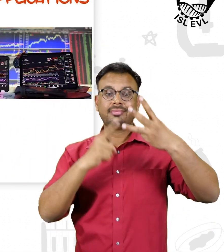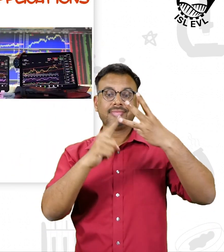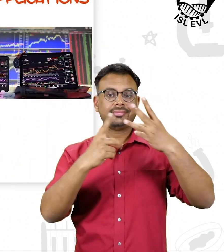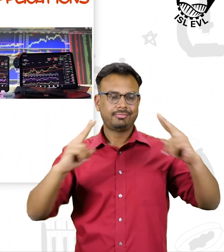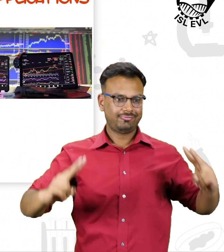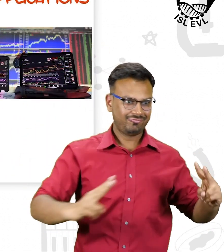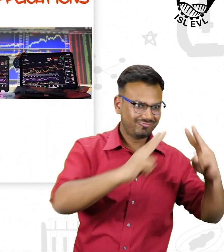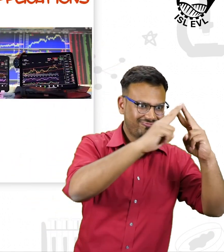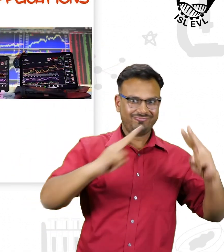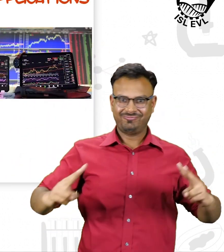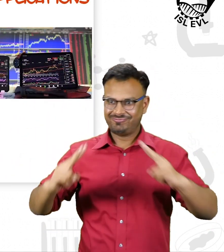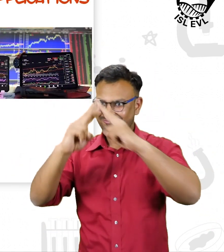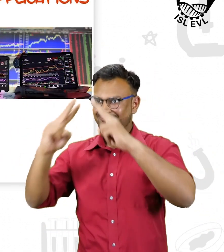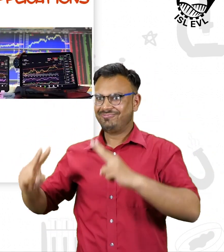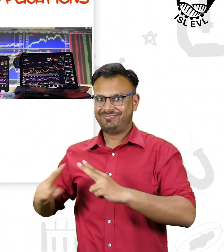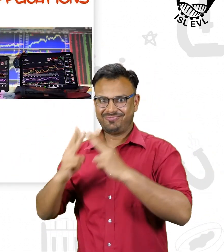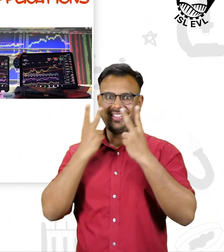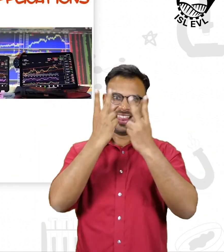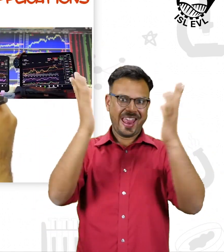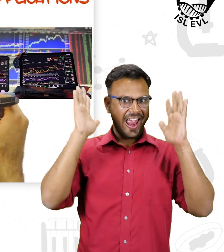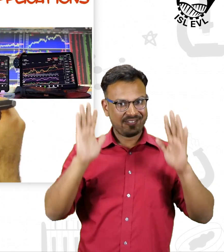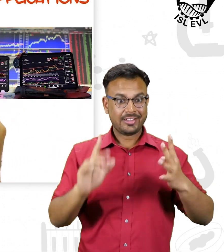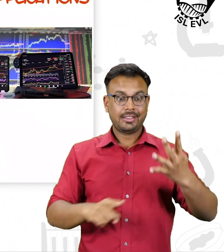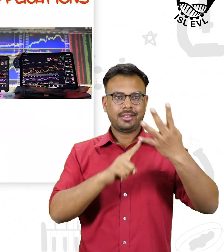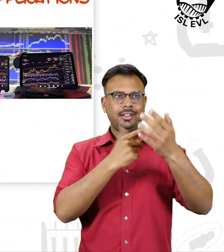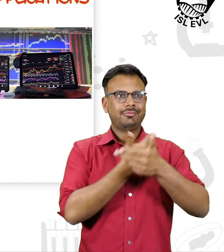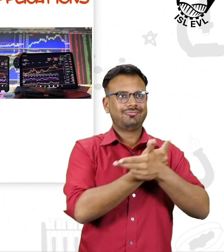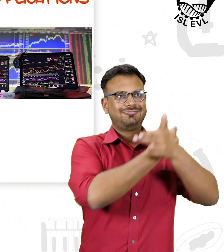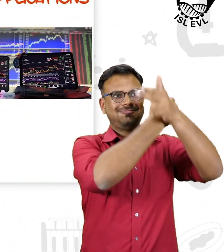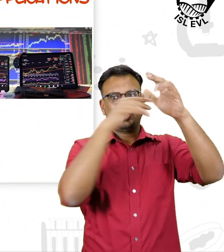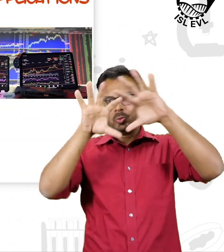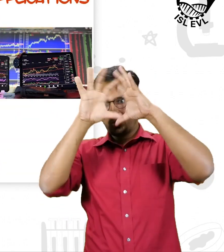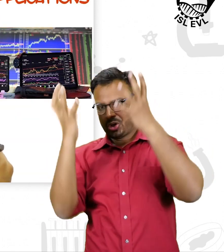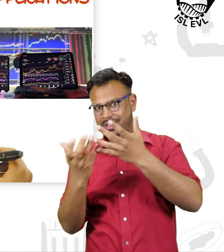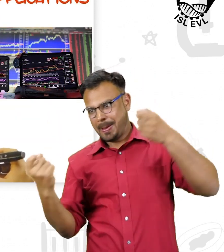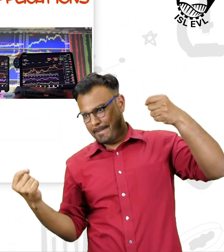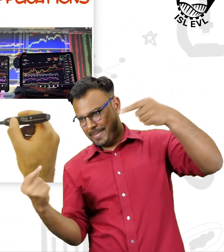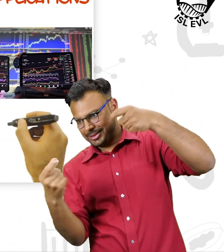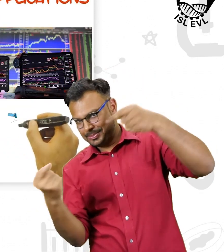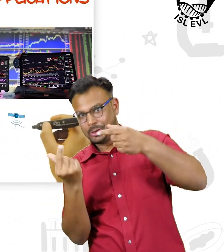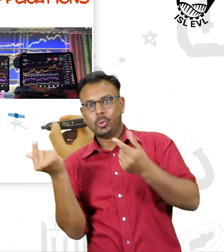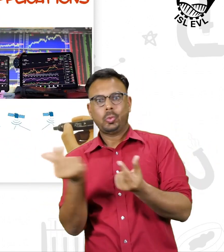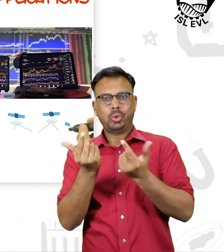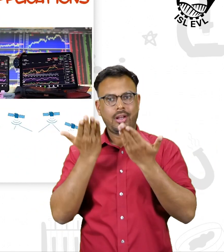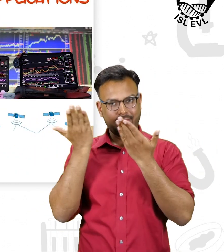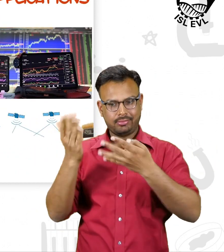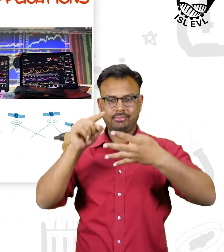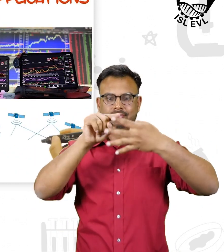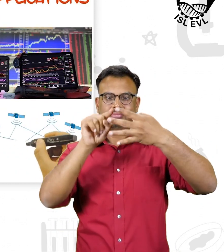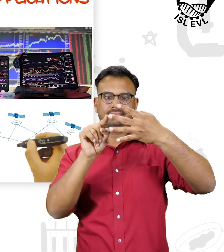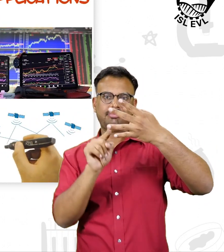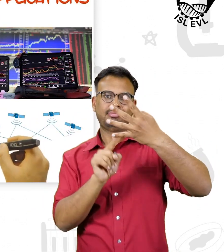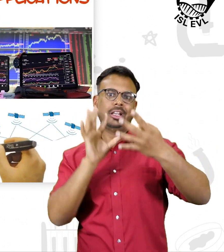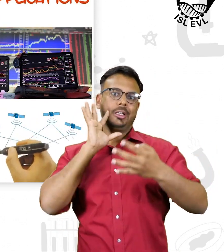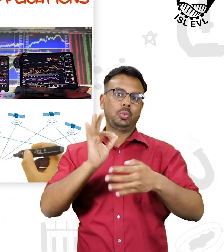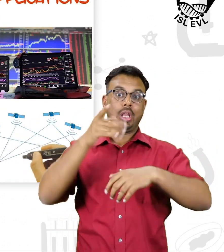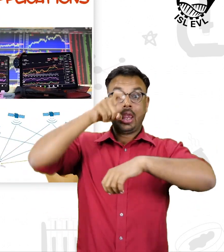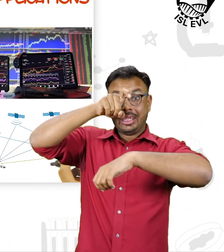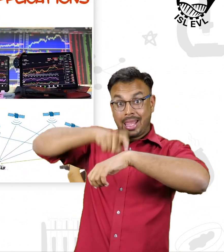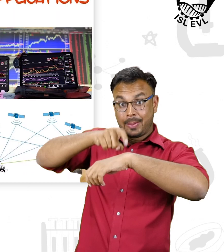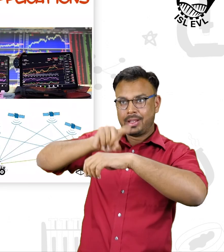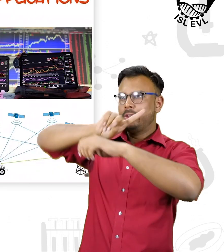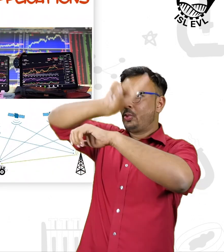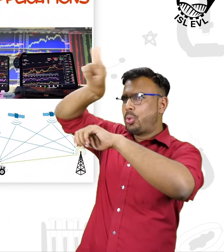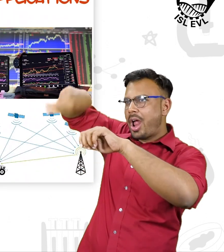etc. In this tutorial, let's see now what are the basic components of a clock and various factors affecting the performance of the